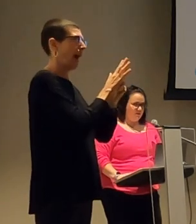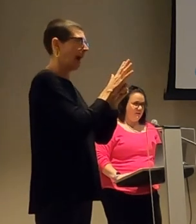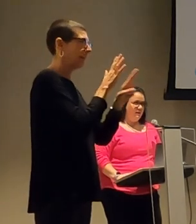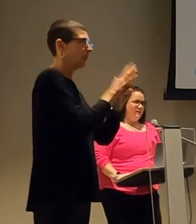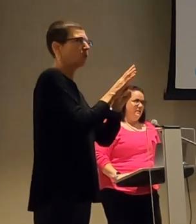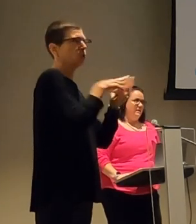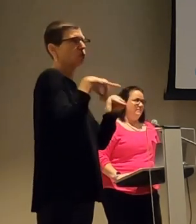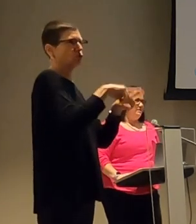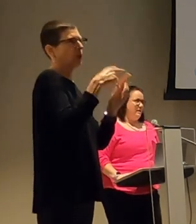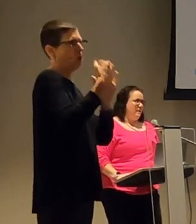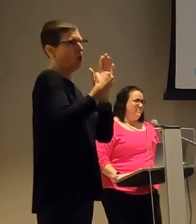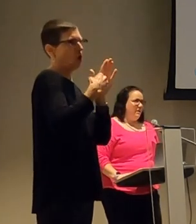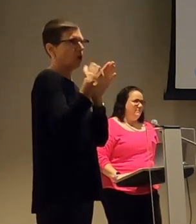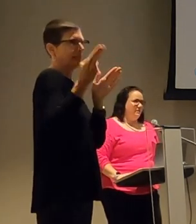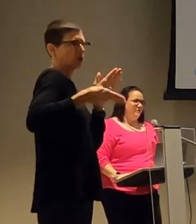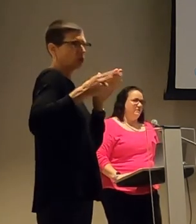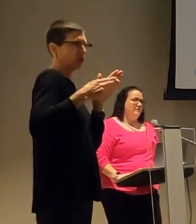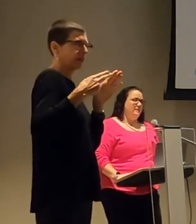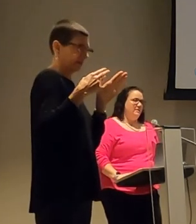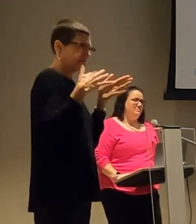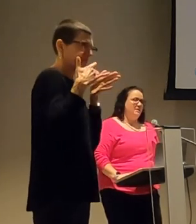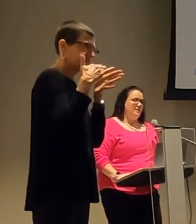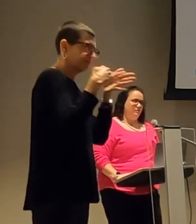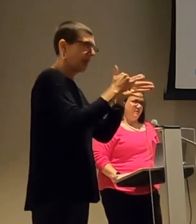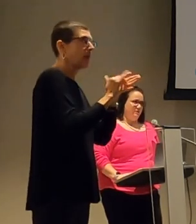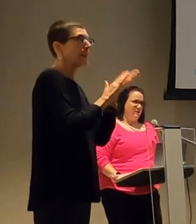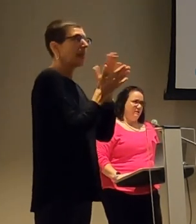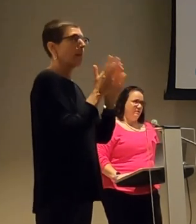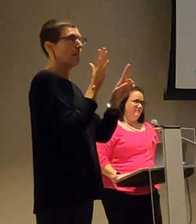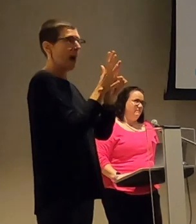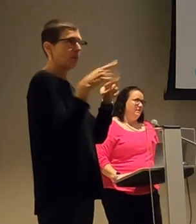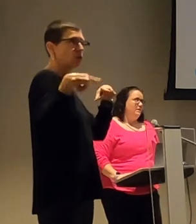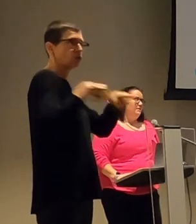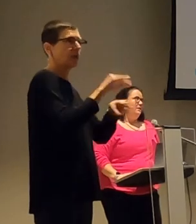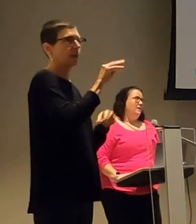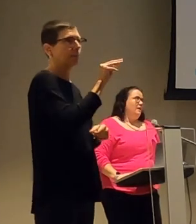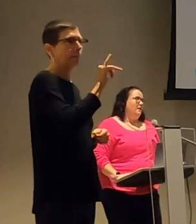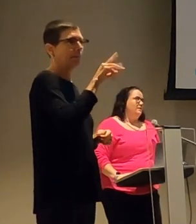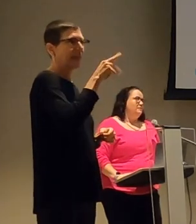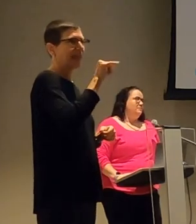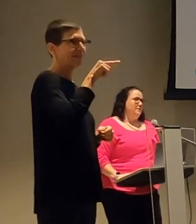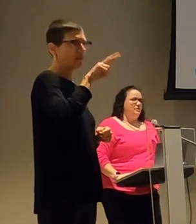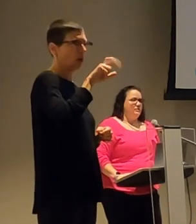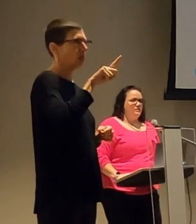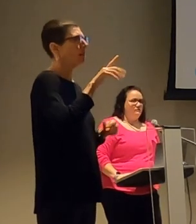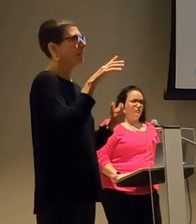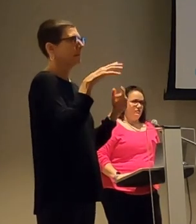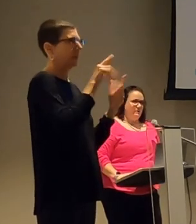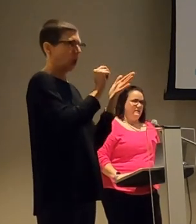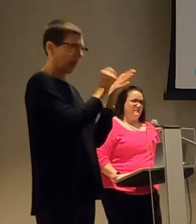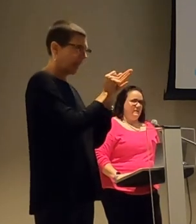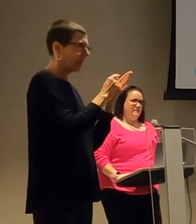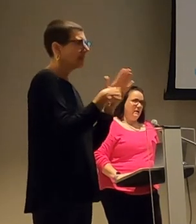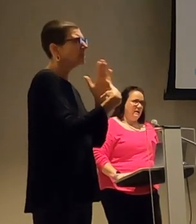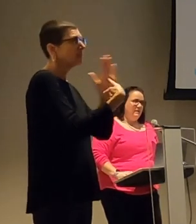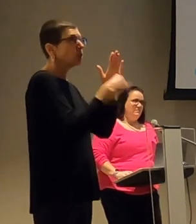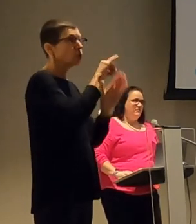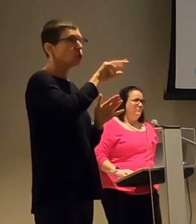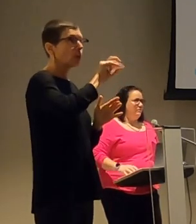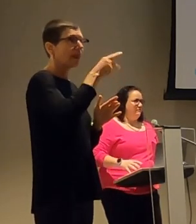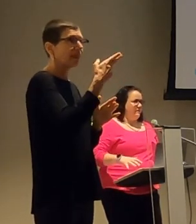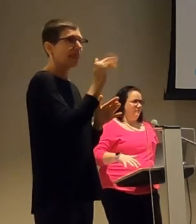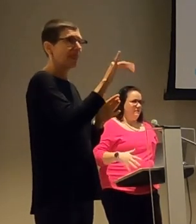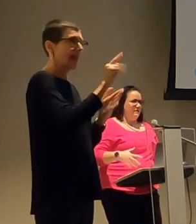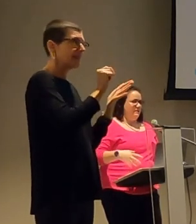of art. It became popular in the medieval period, and depictions of Judith at that